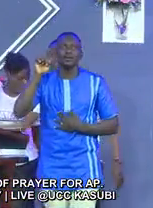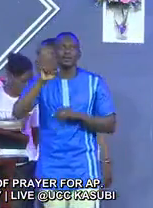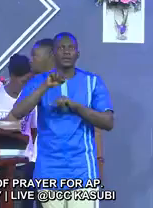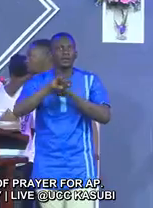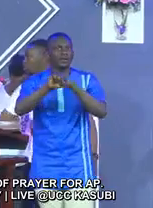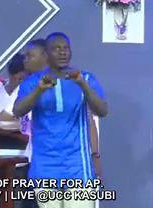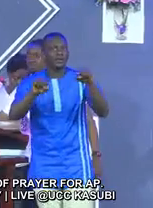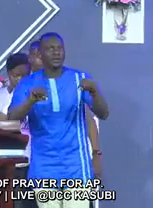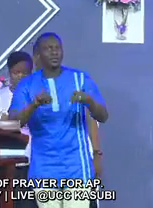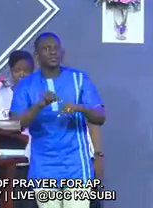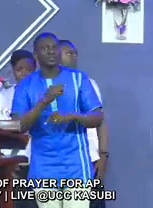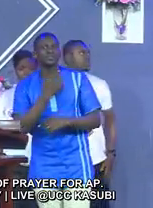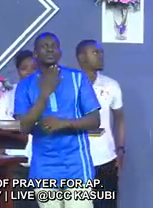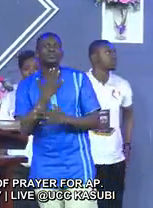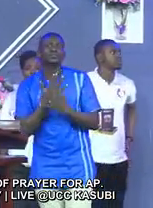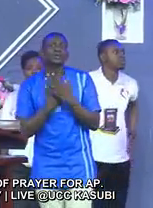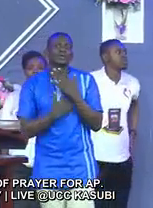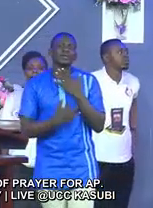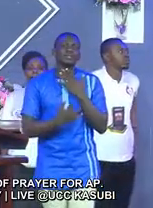tukwetanga,